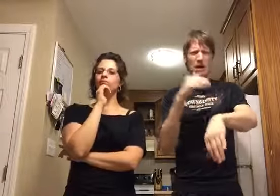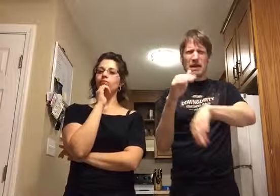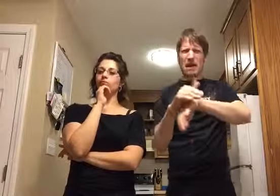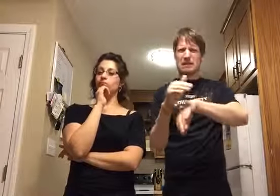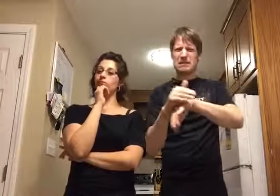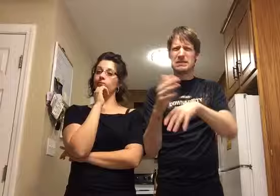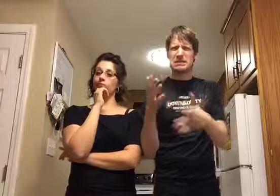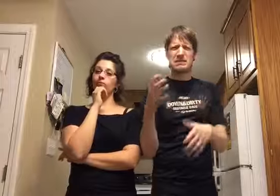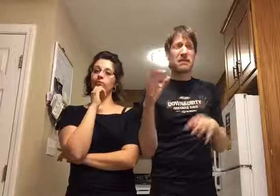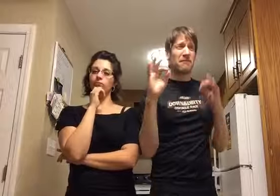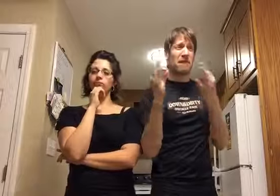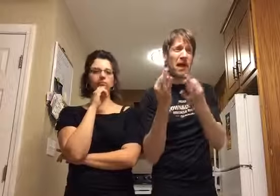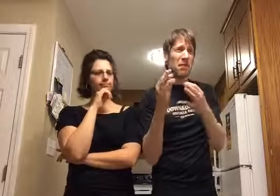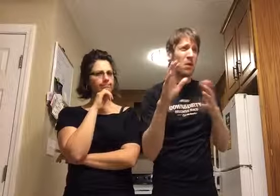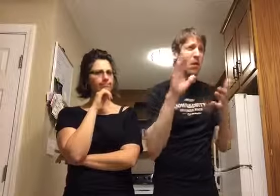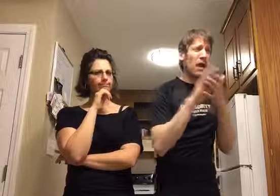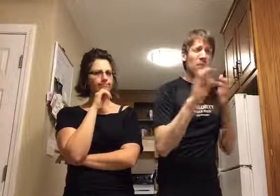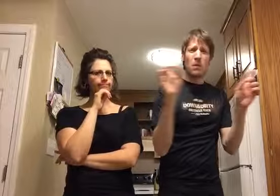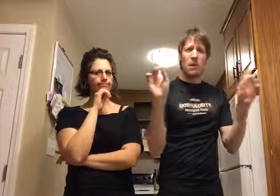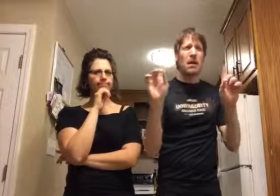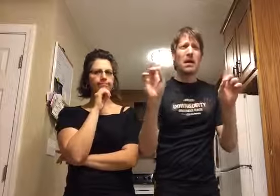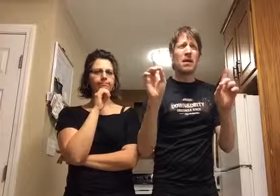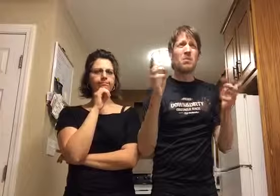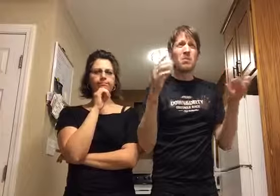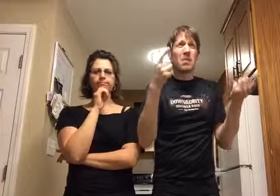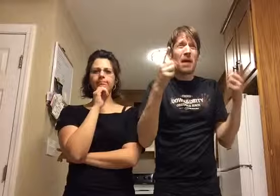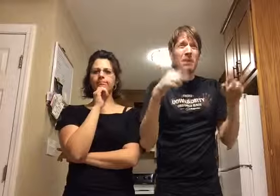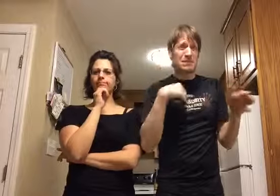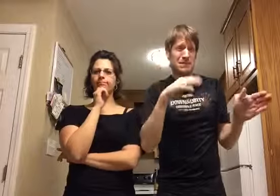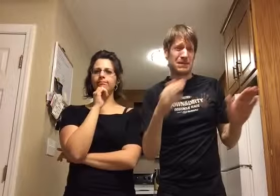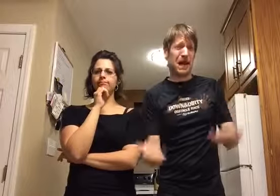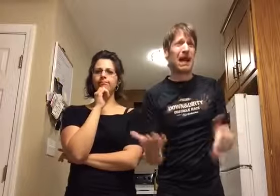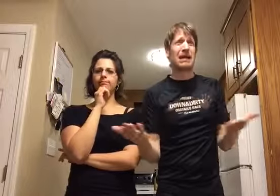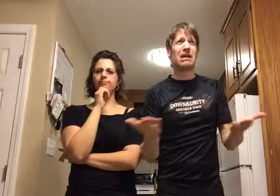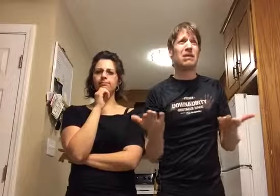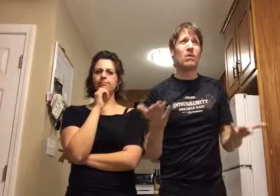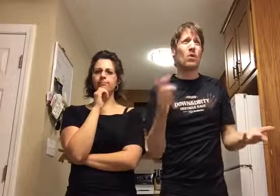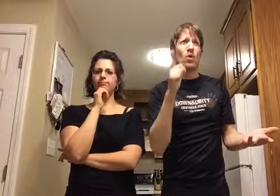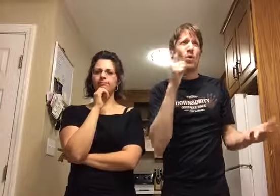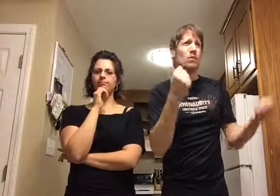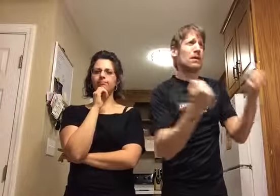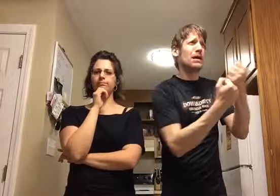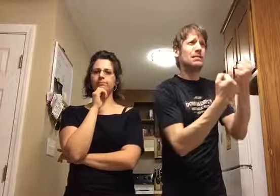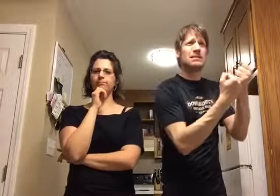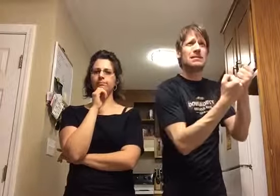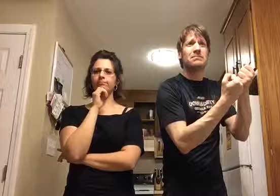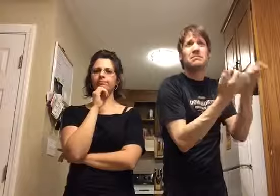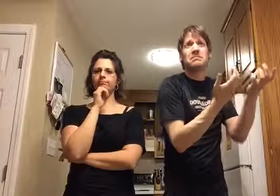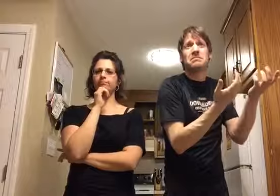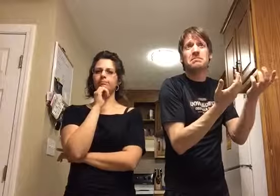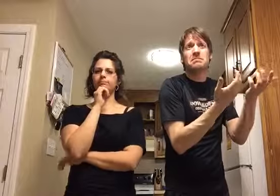Where's my wife and family? What if I die here? Who'll be my role model now that my role model